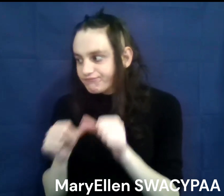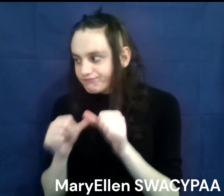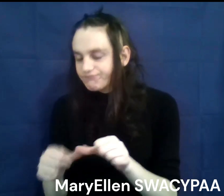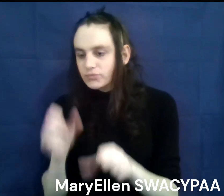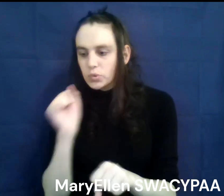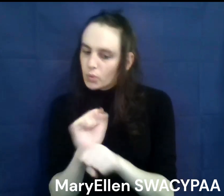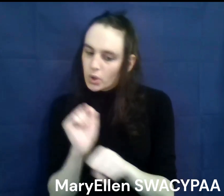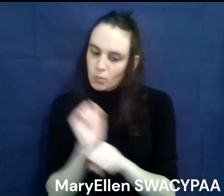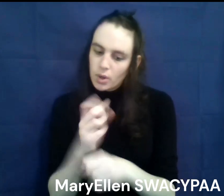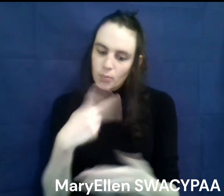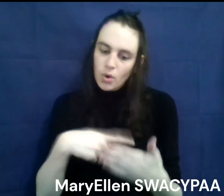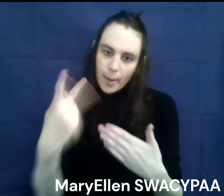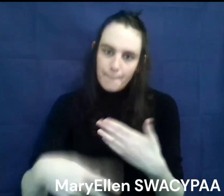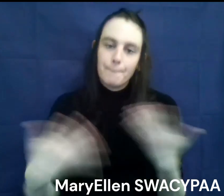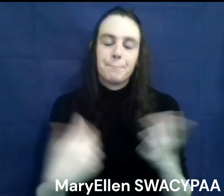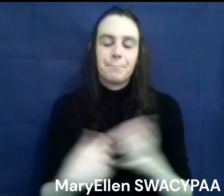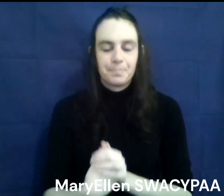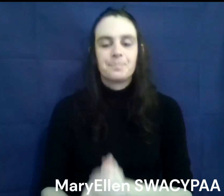your program.